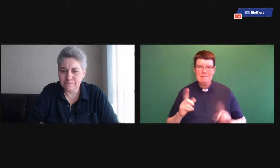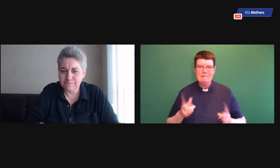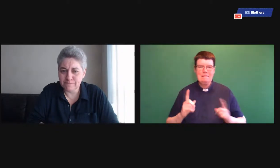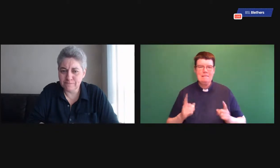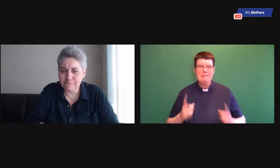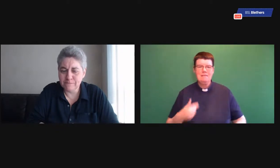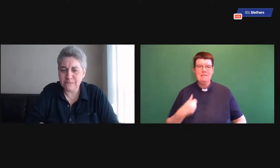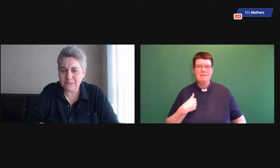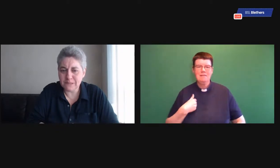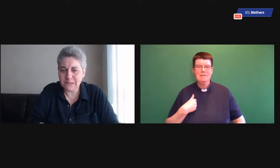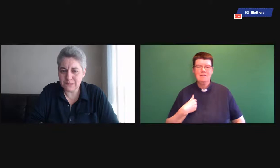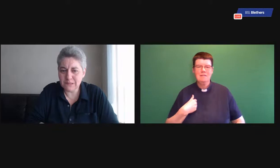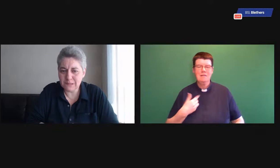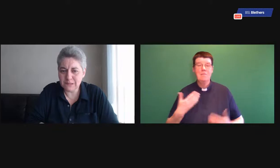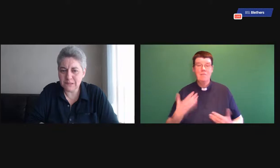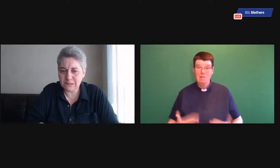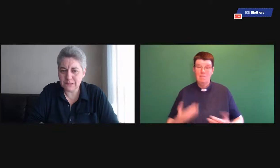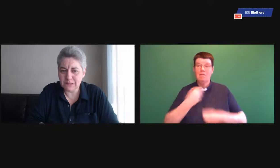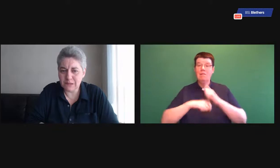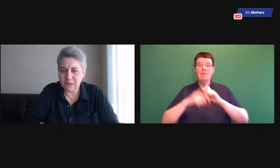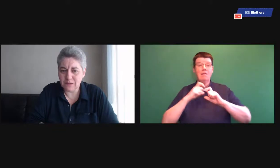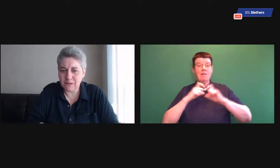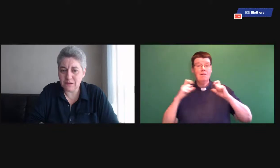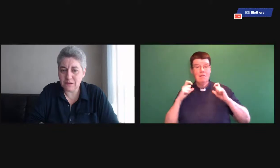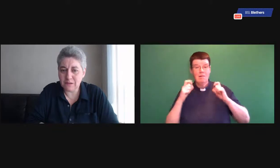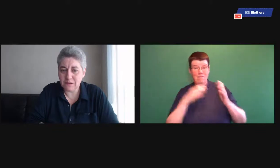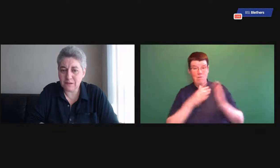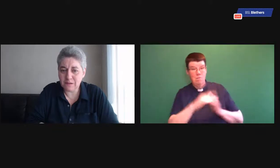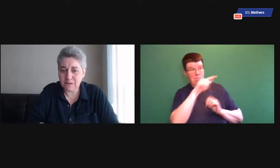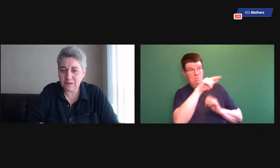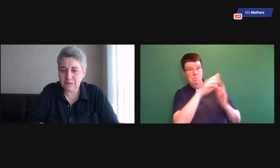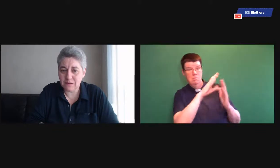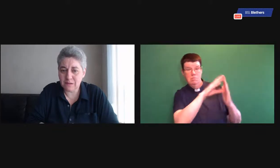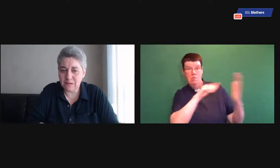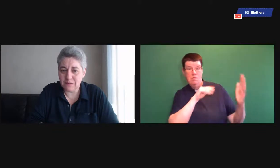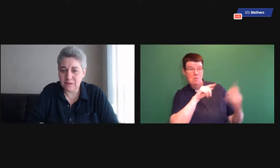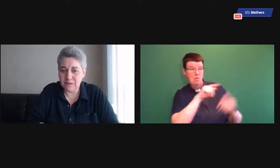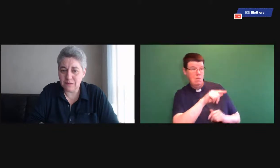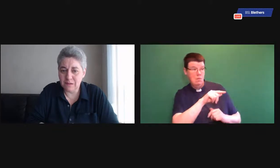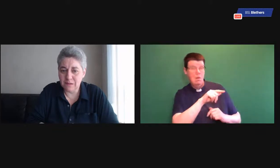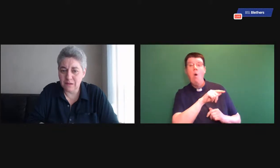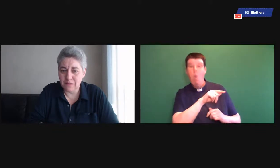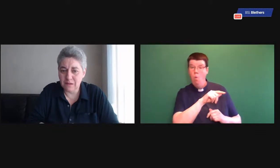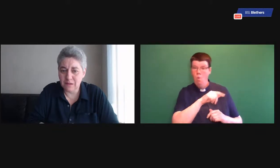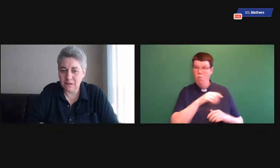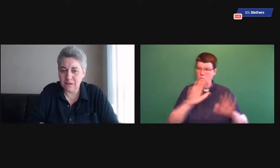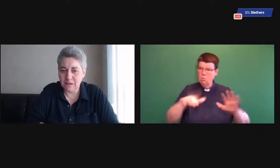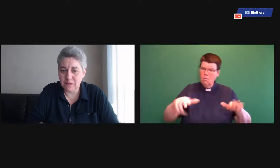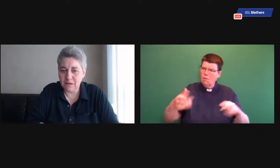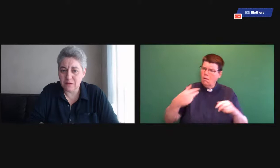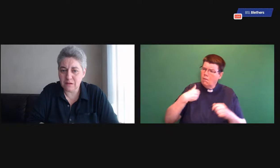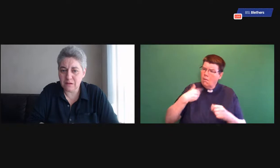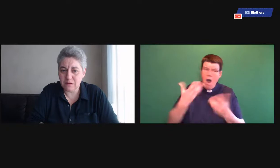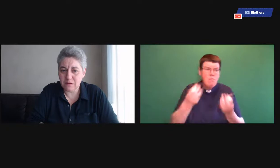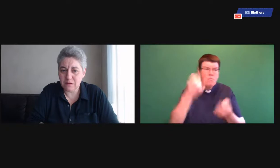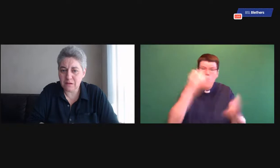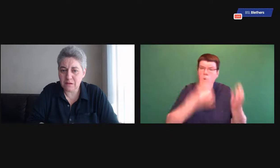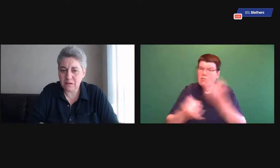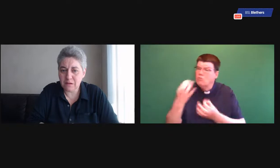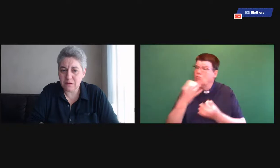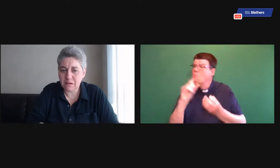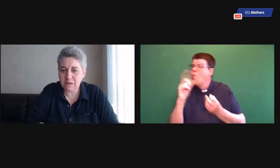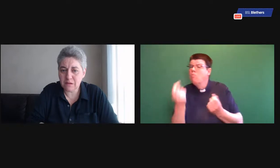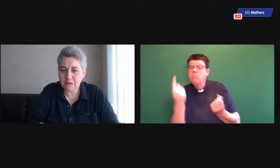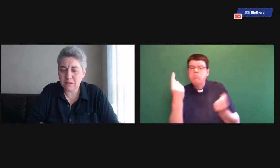to interrupt, but you couldn't, because in hearing culture you're not allowed. But now that I've been